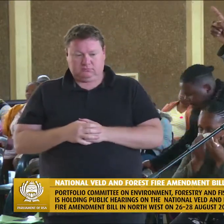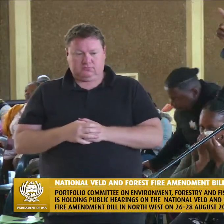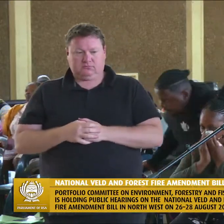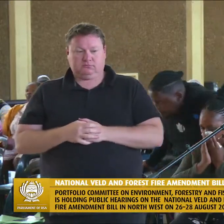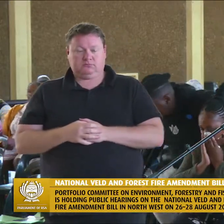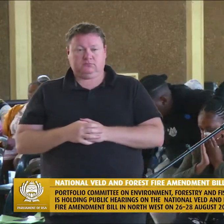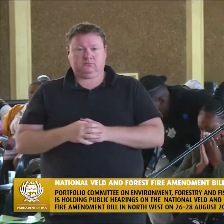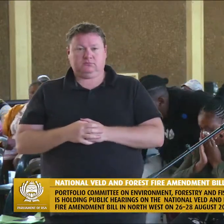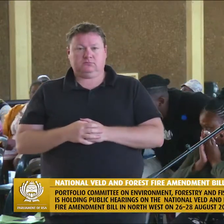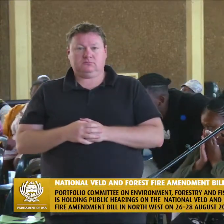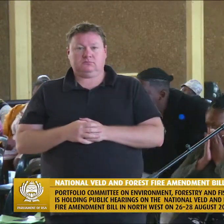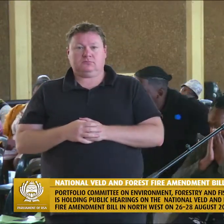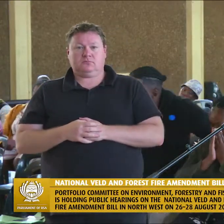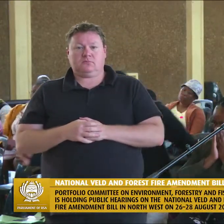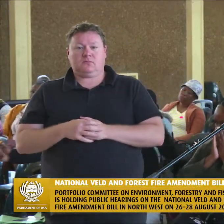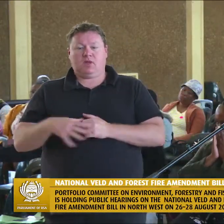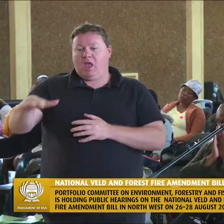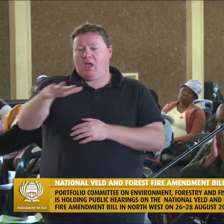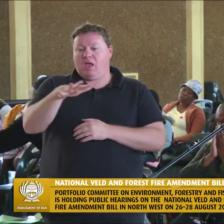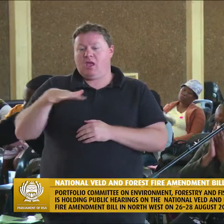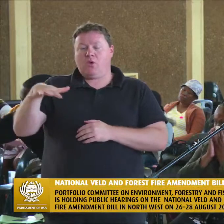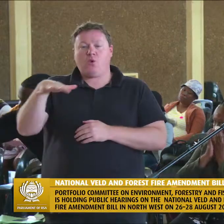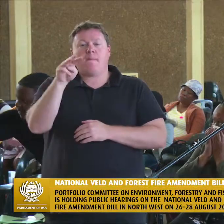109 villages